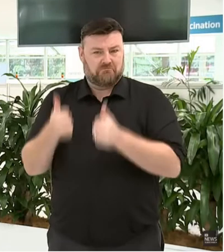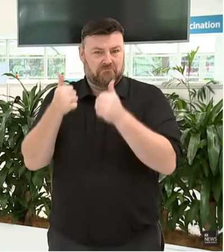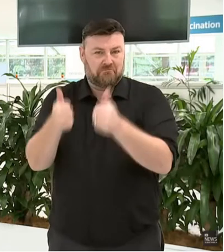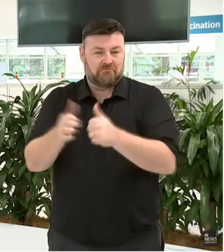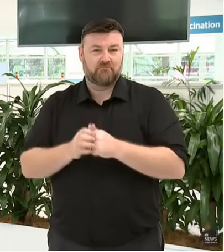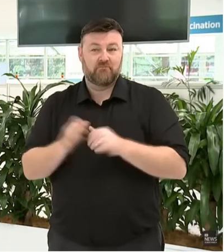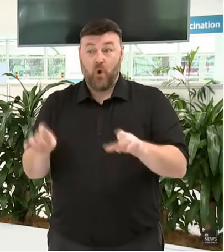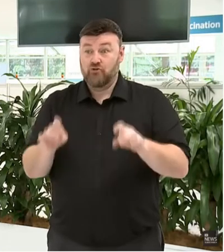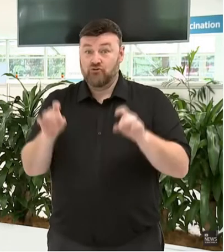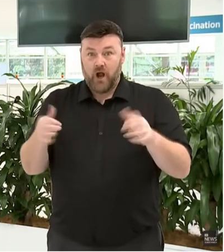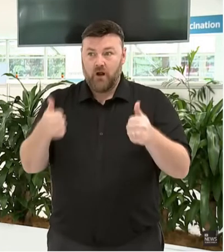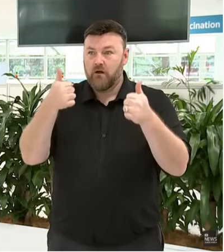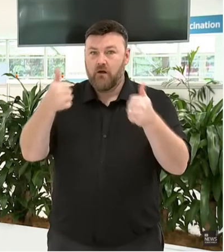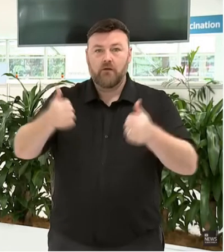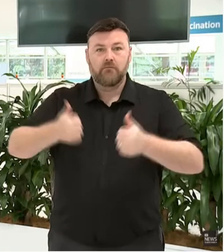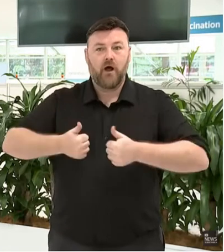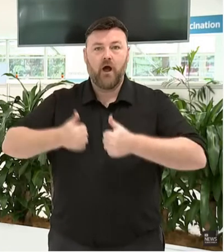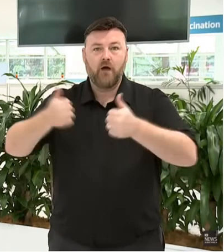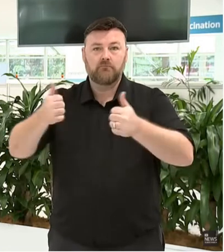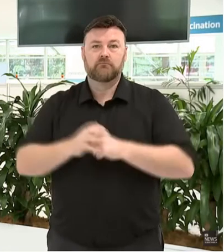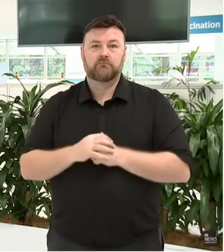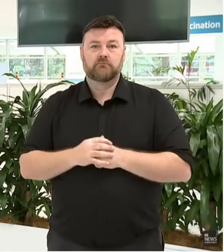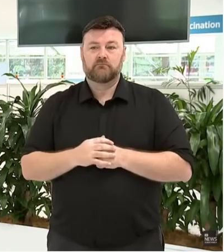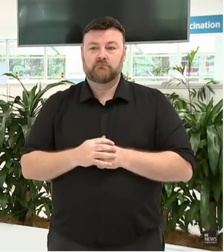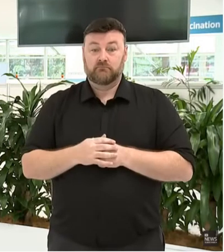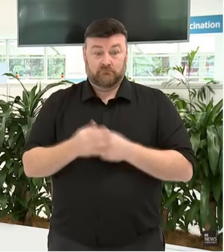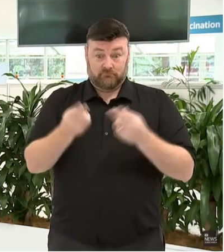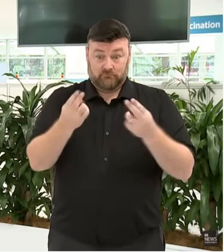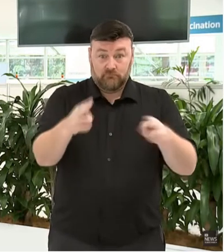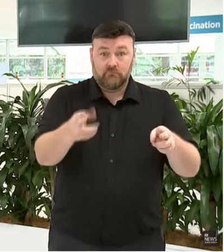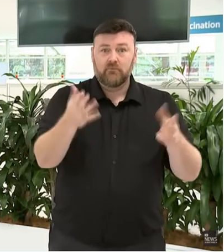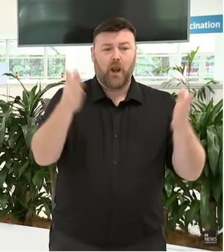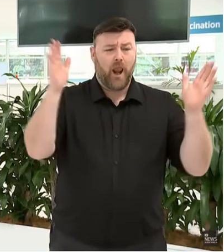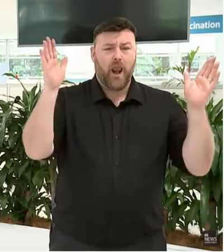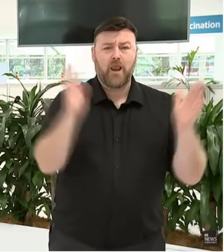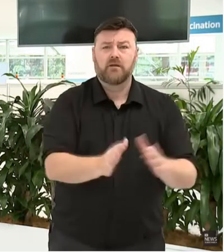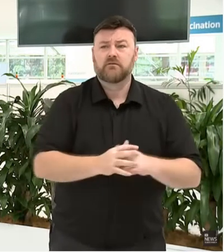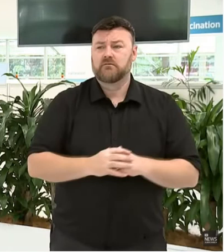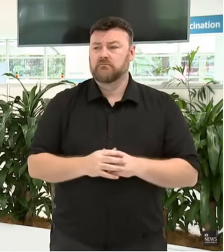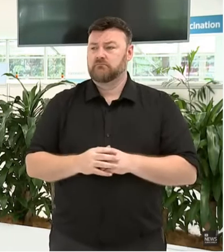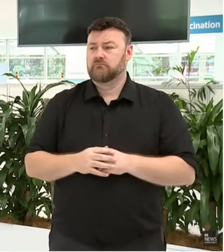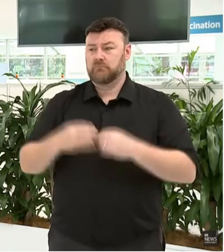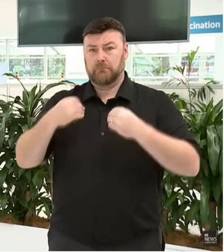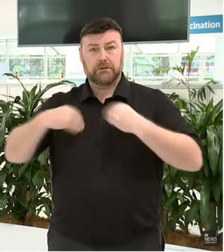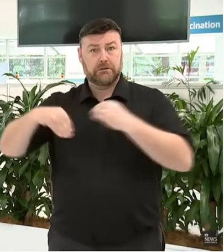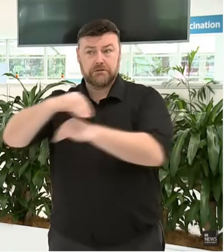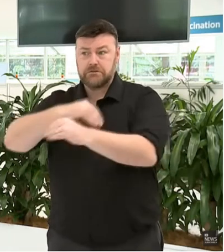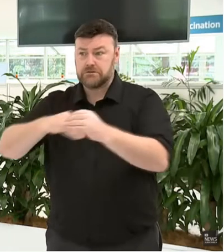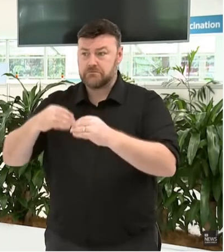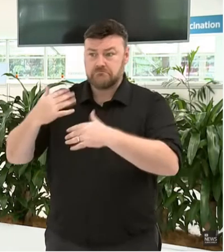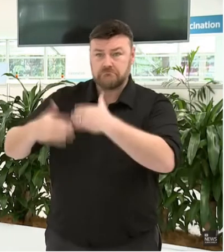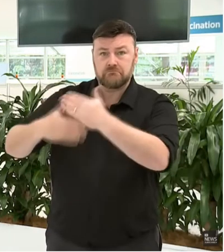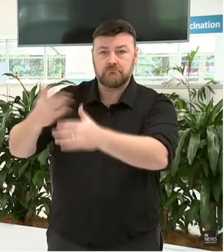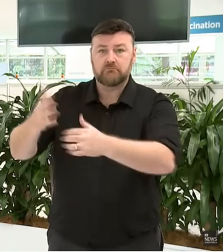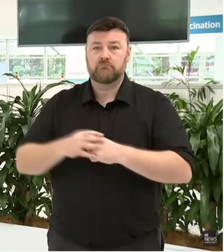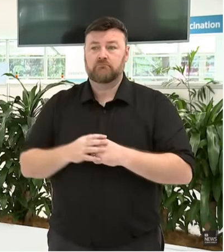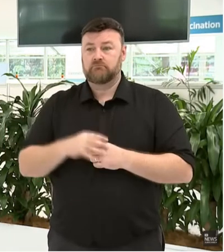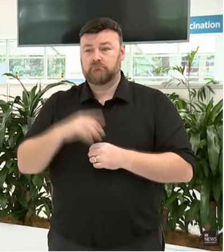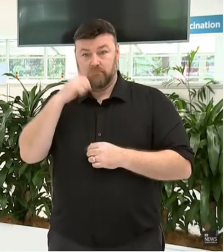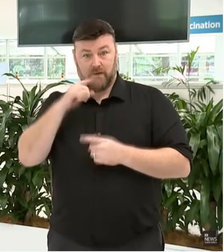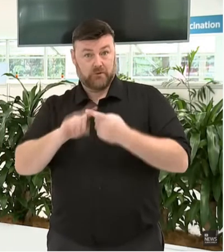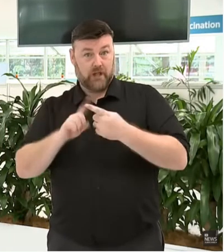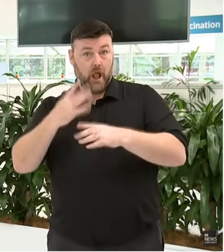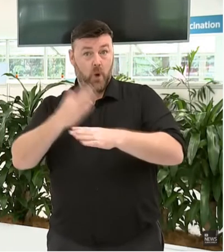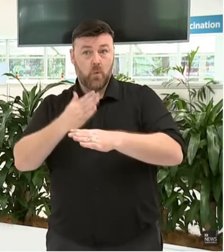has done through COVID. We've kept the death rate low. We've kept our economy strong. We've kept people in work. We've got to live in the